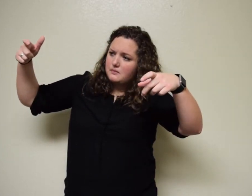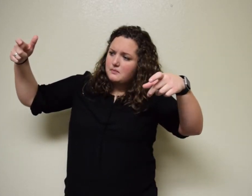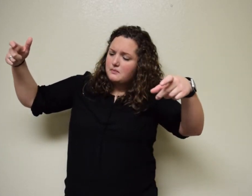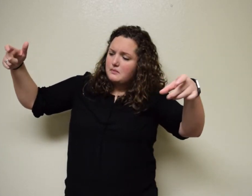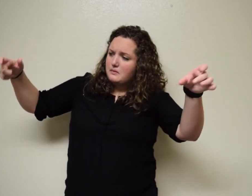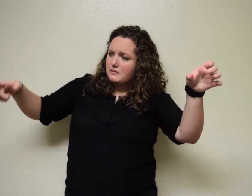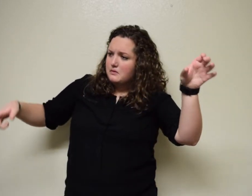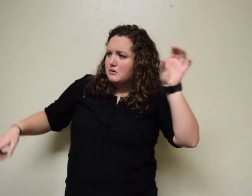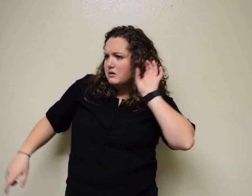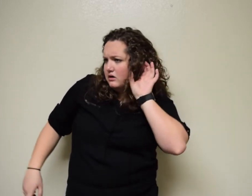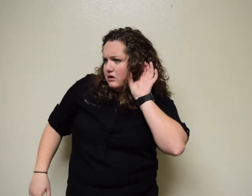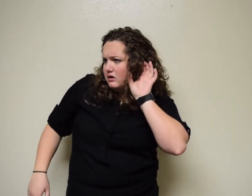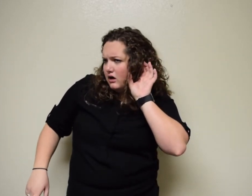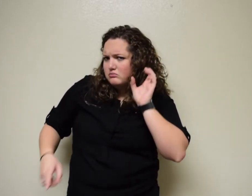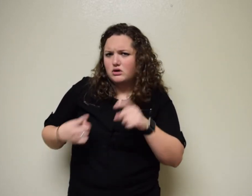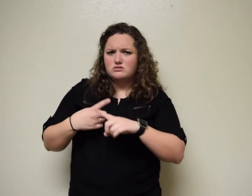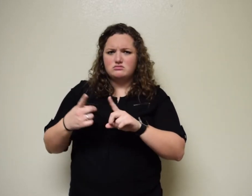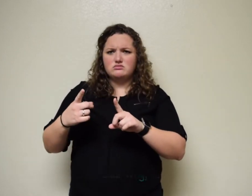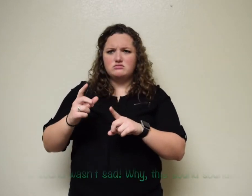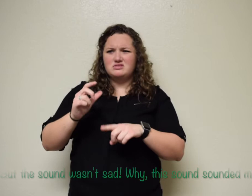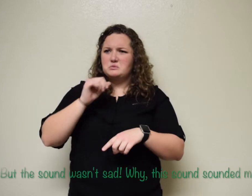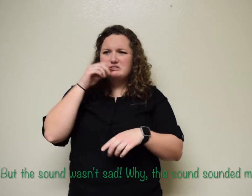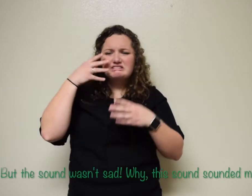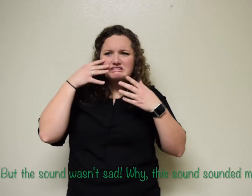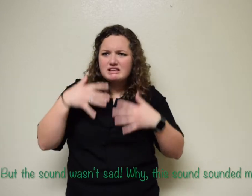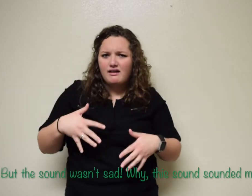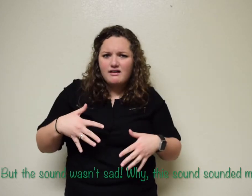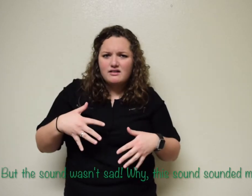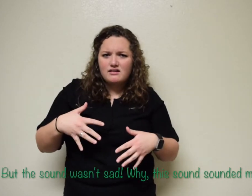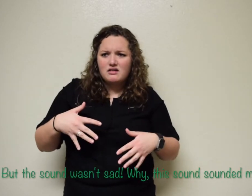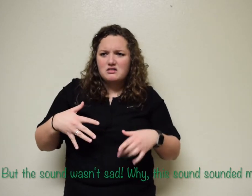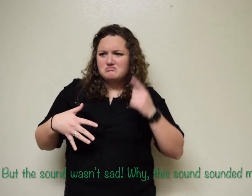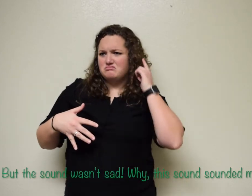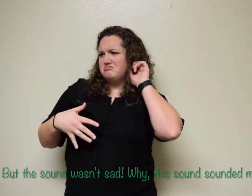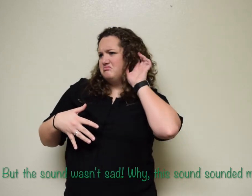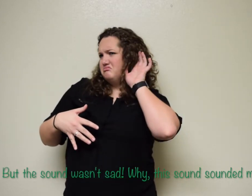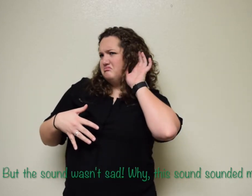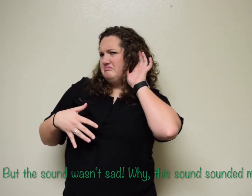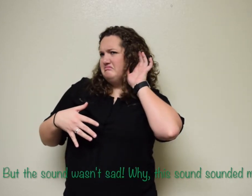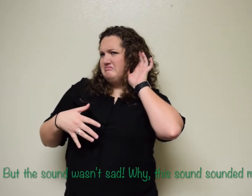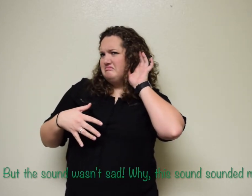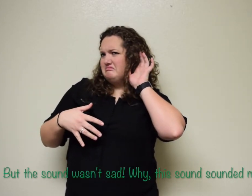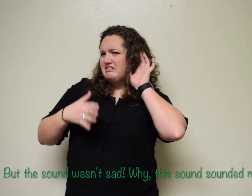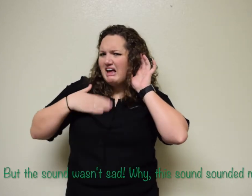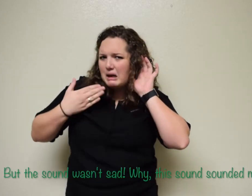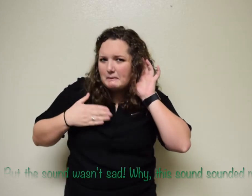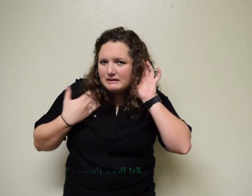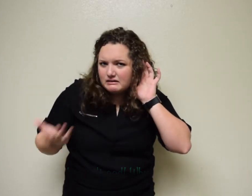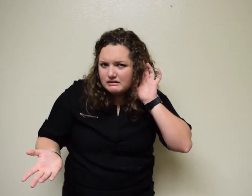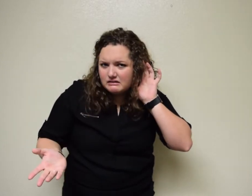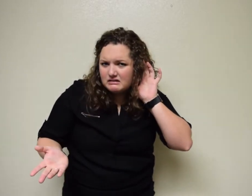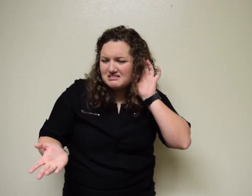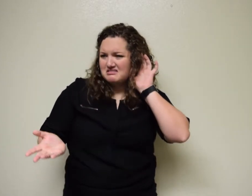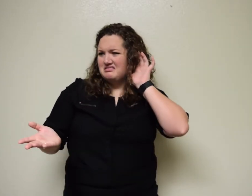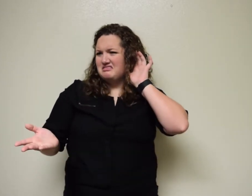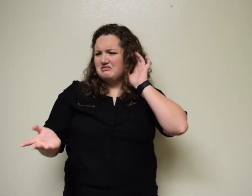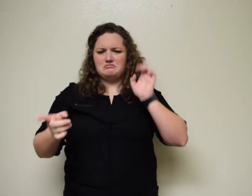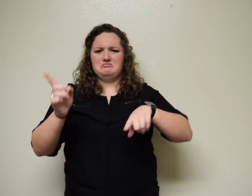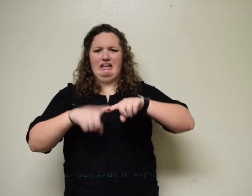but the sound wasn't sad why this sound sounded merry it couldn't be